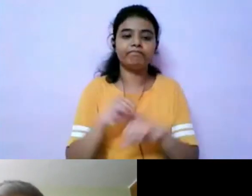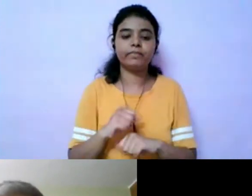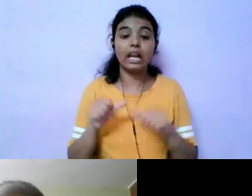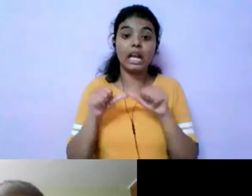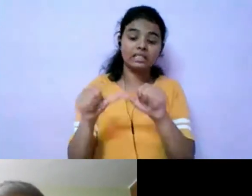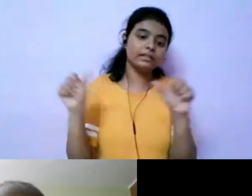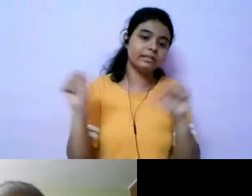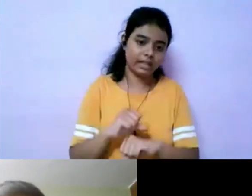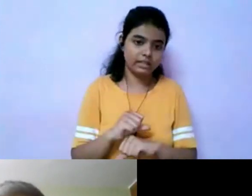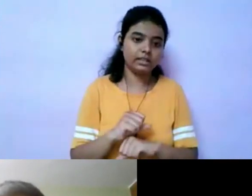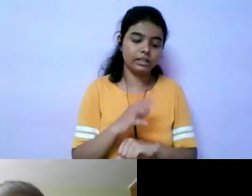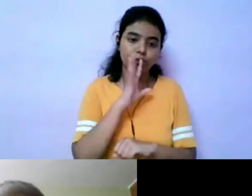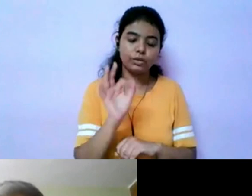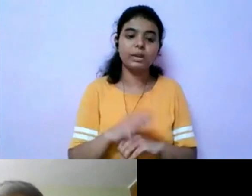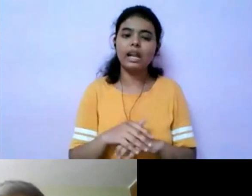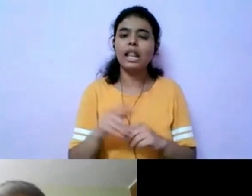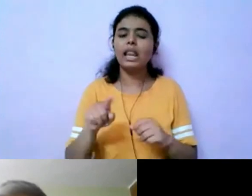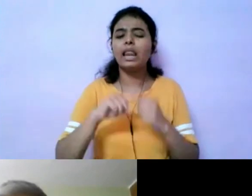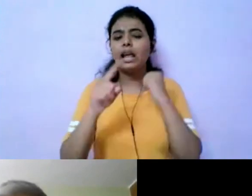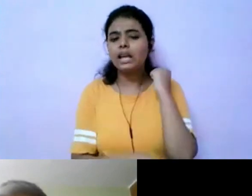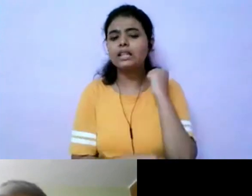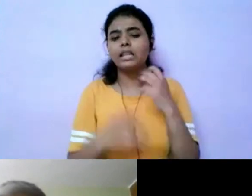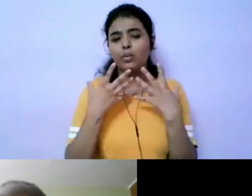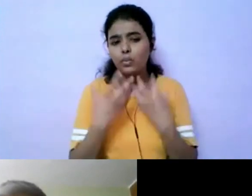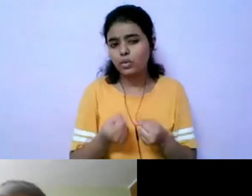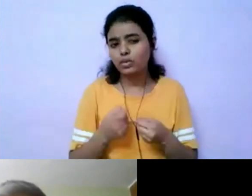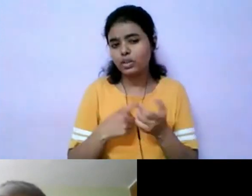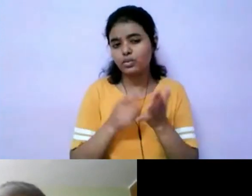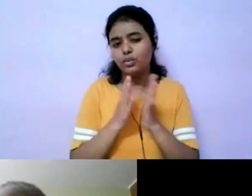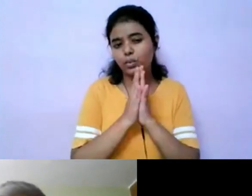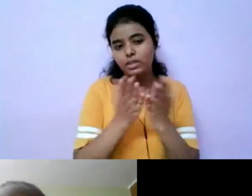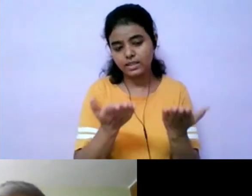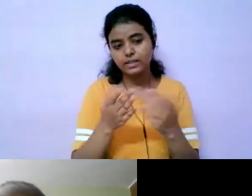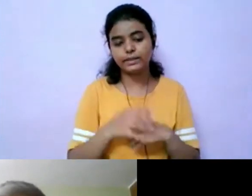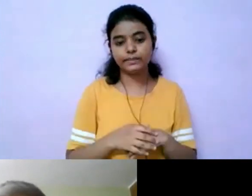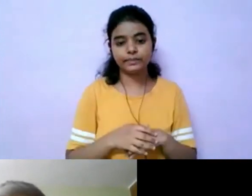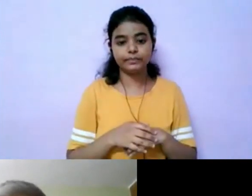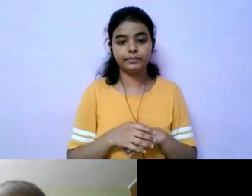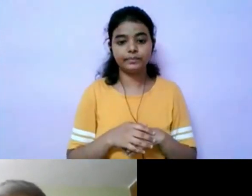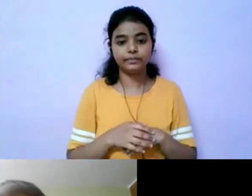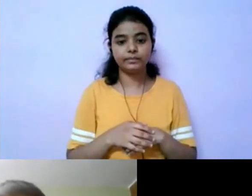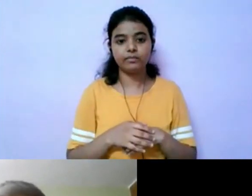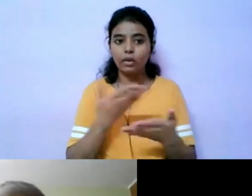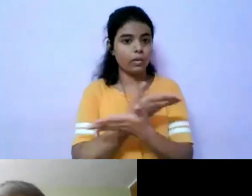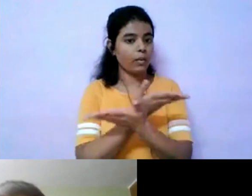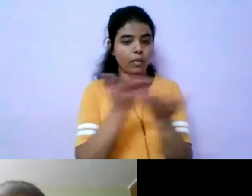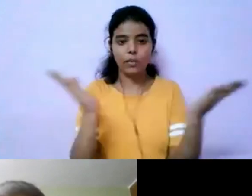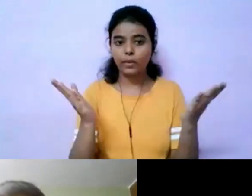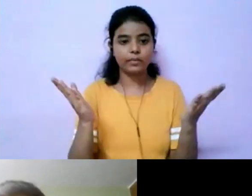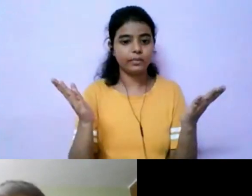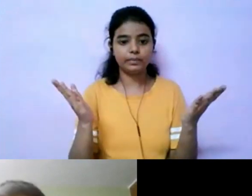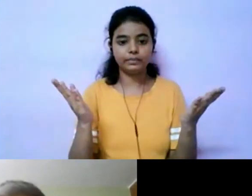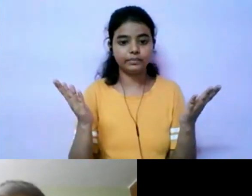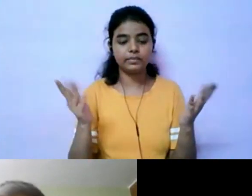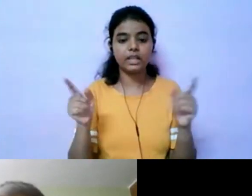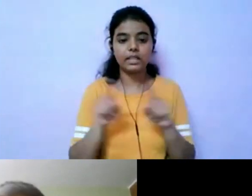But there is a final request that I would like to make in front of everybody, on behalf of